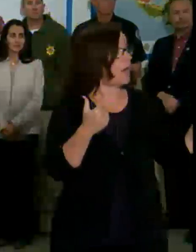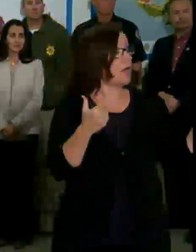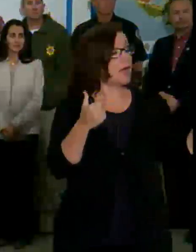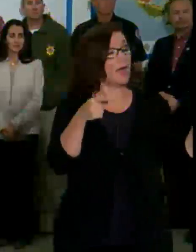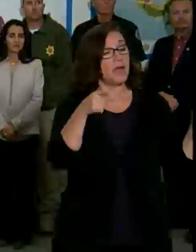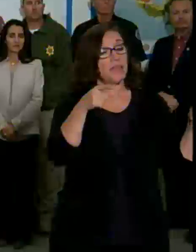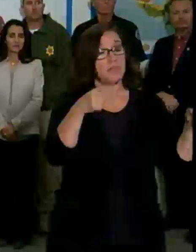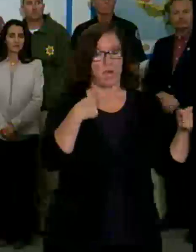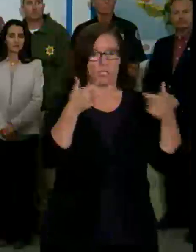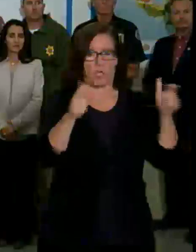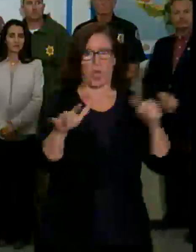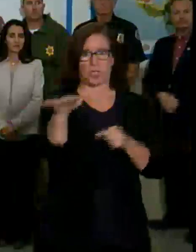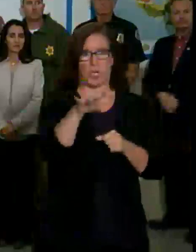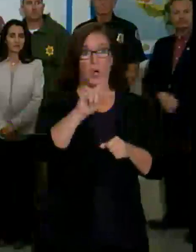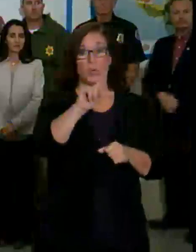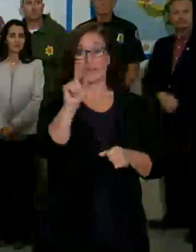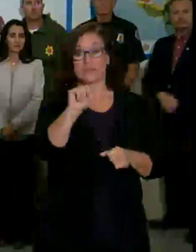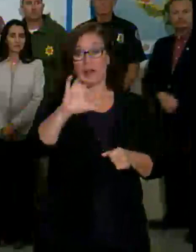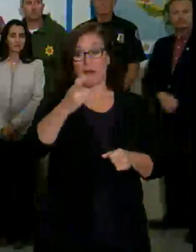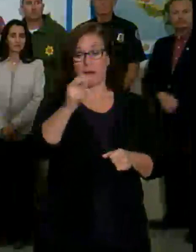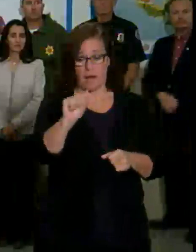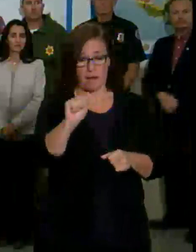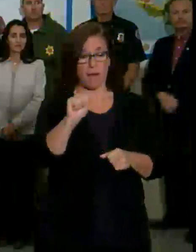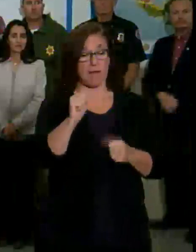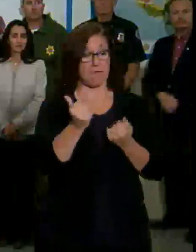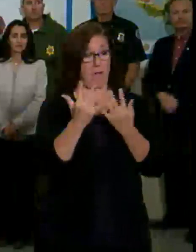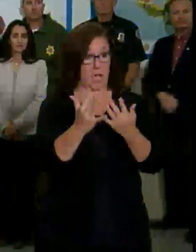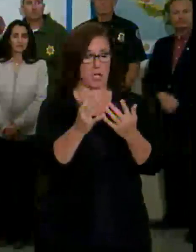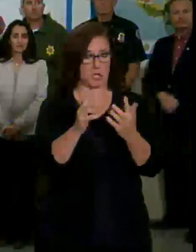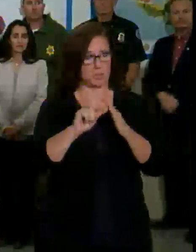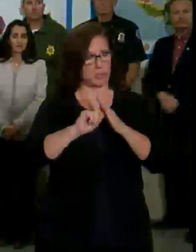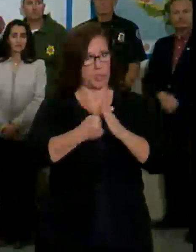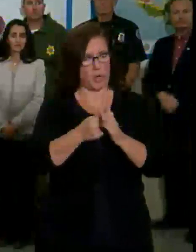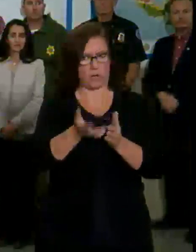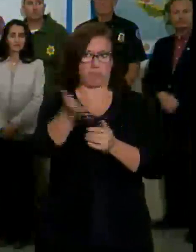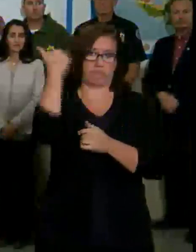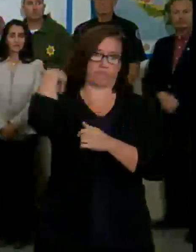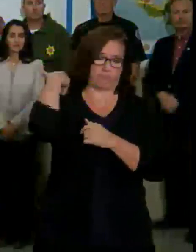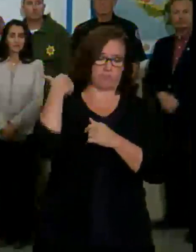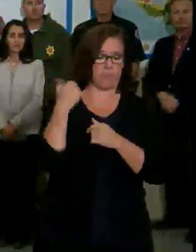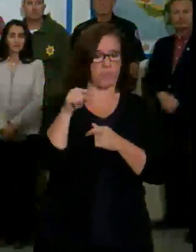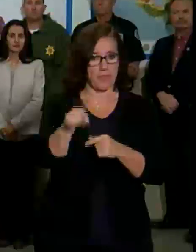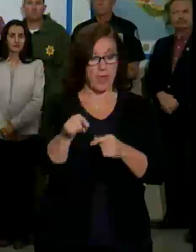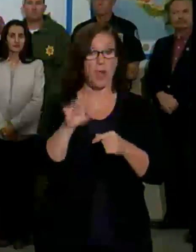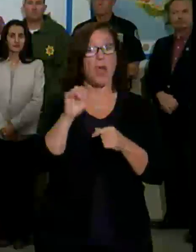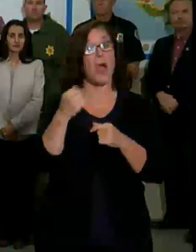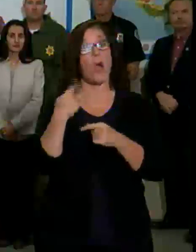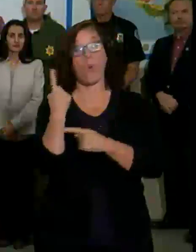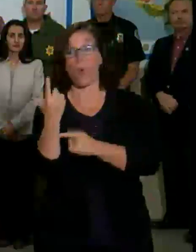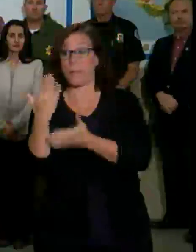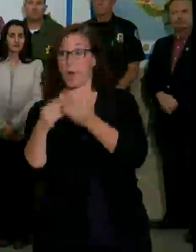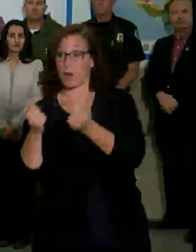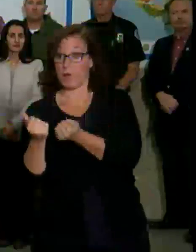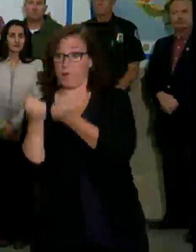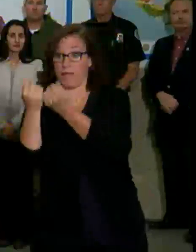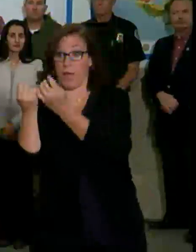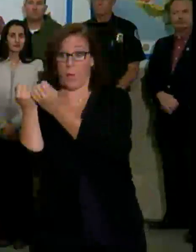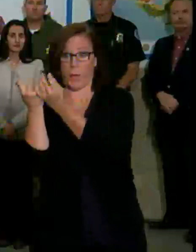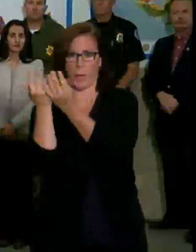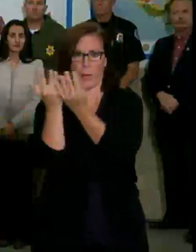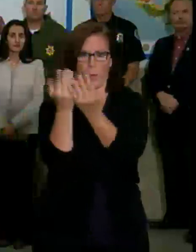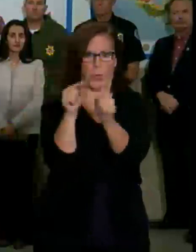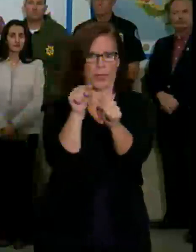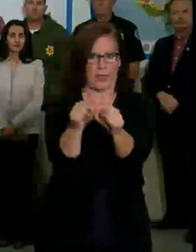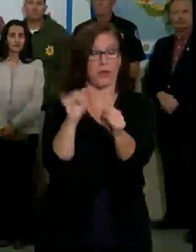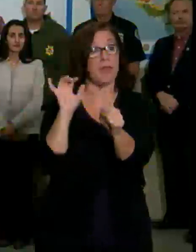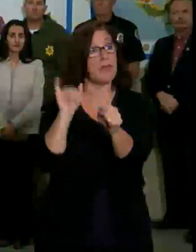for that burned out area? And if it does get there, do you anticipate it would stall out regardless of what the winds would do because you don't have that much fuel there? I wouldn't